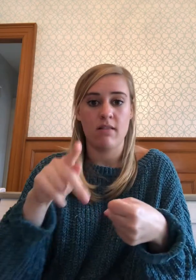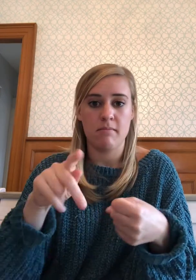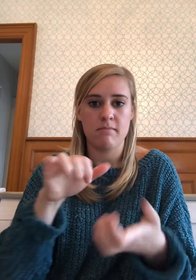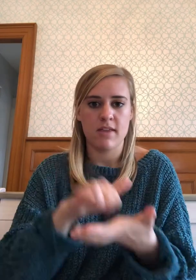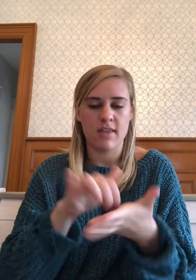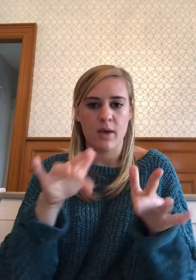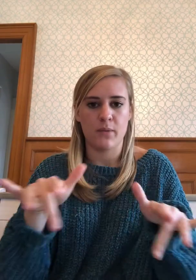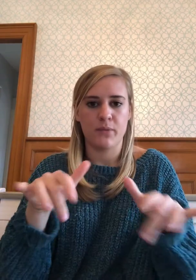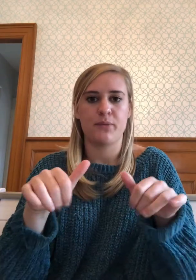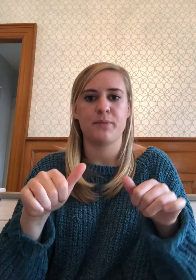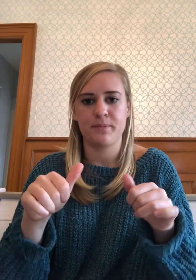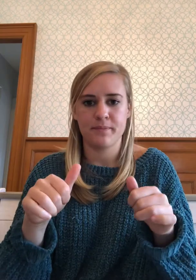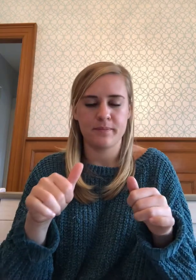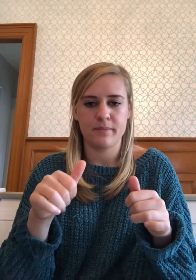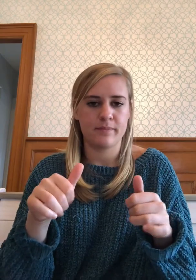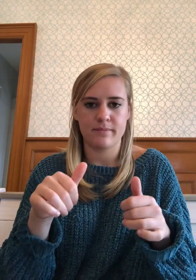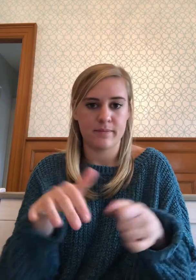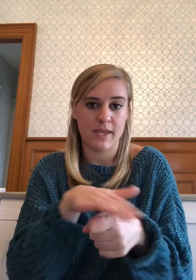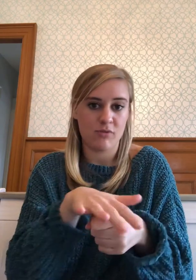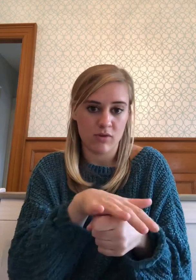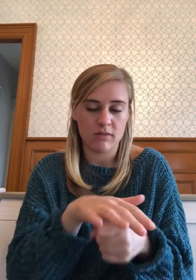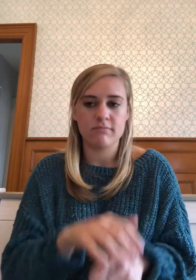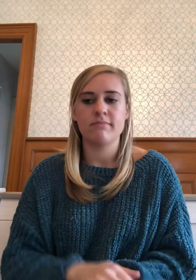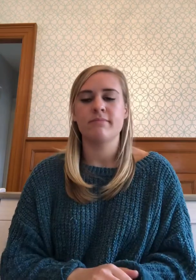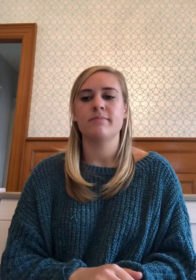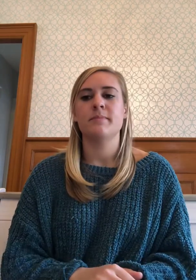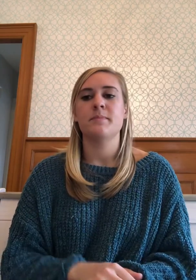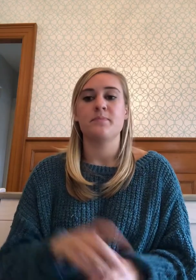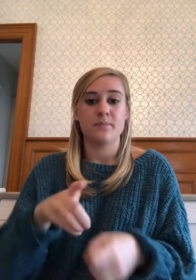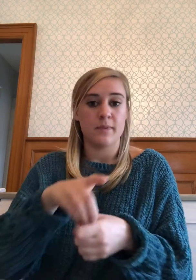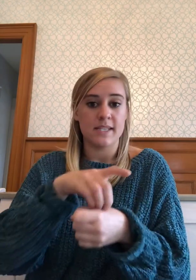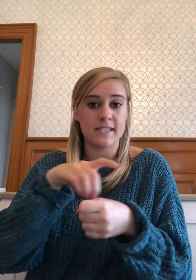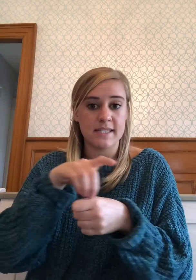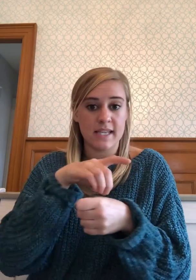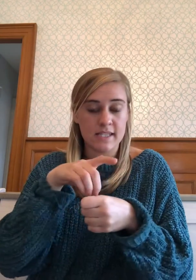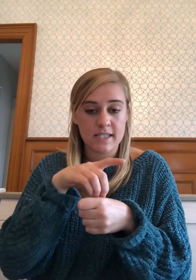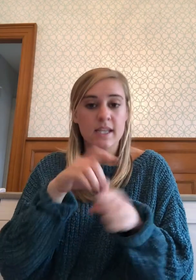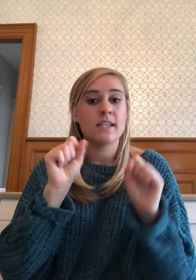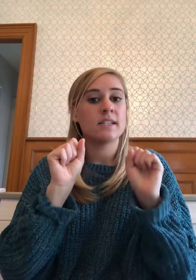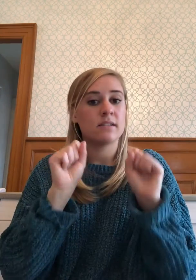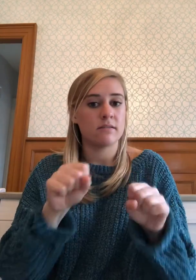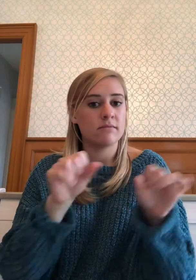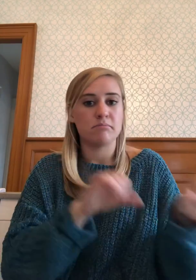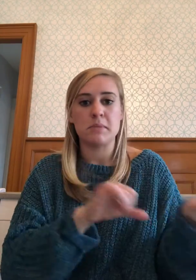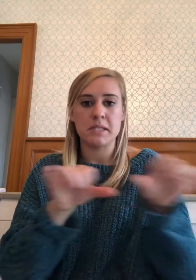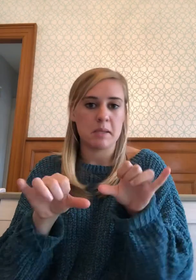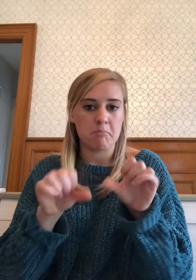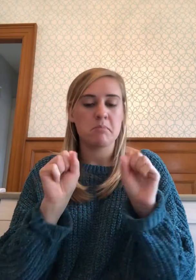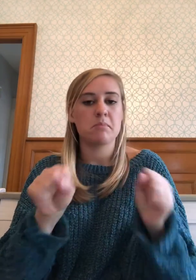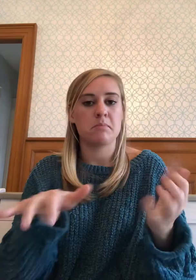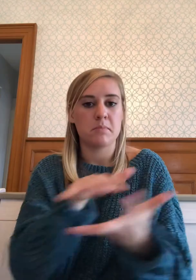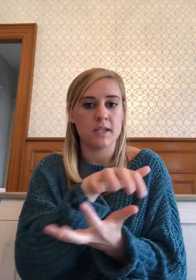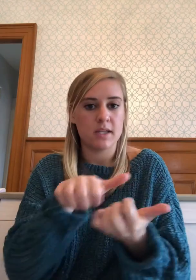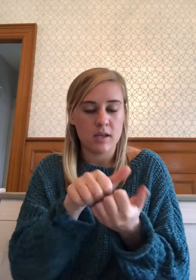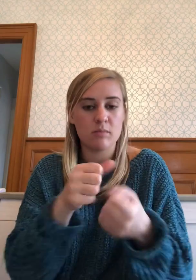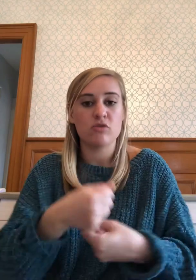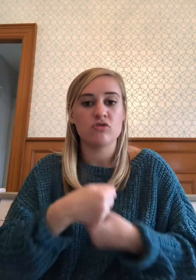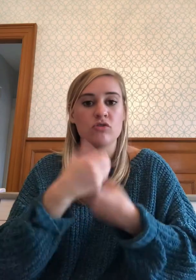In the dentin, you can have the same thing. Dentin can be damaged, causing root resorption.